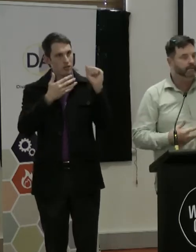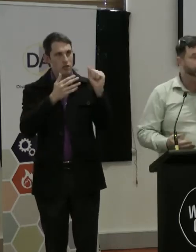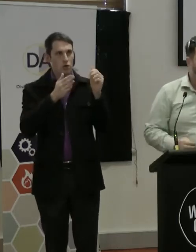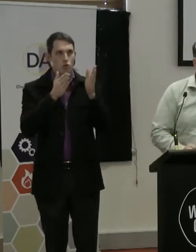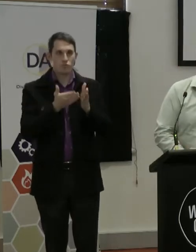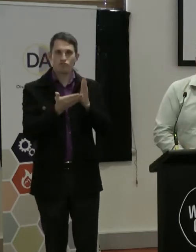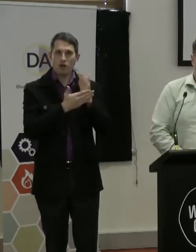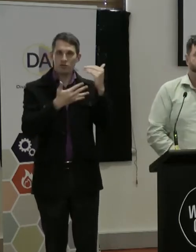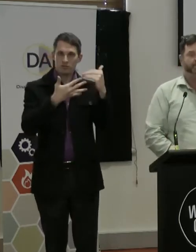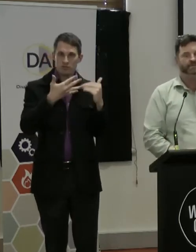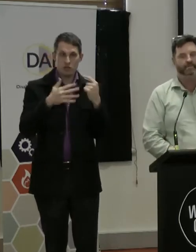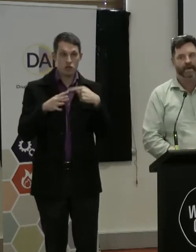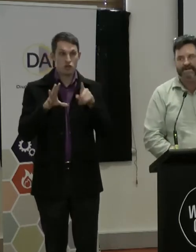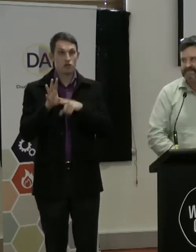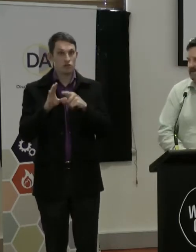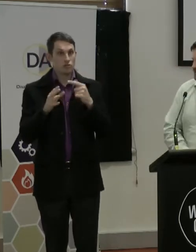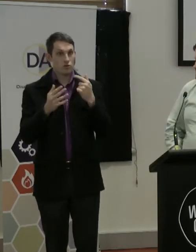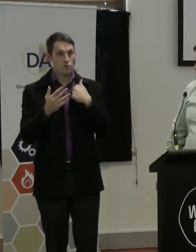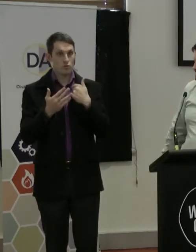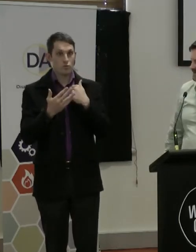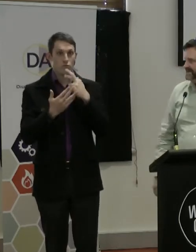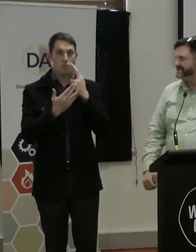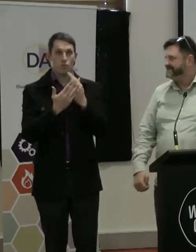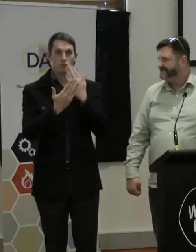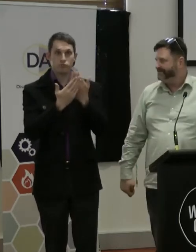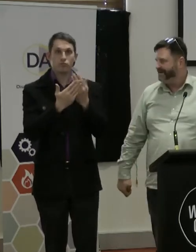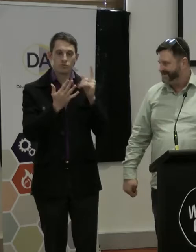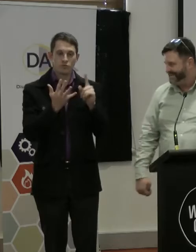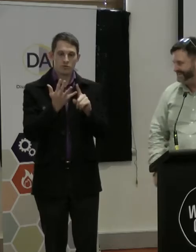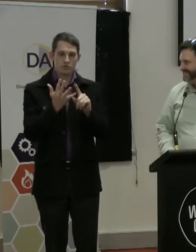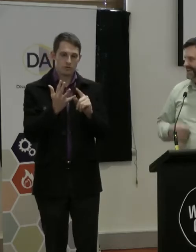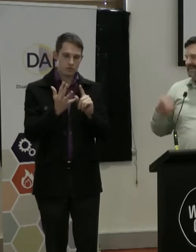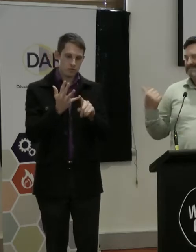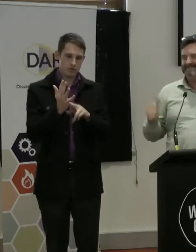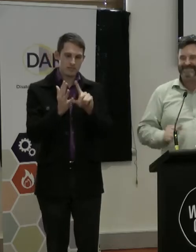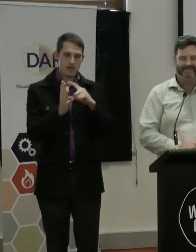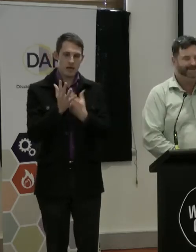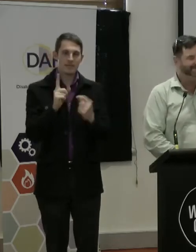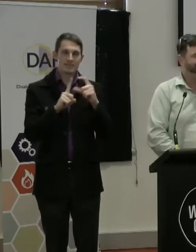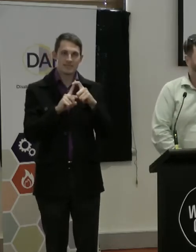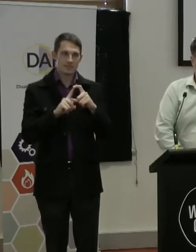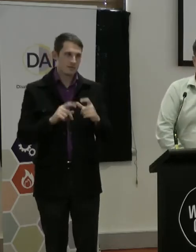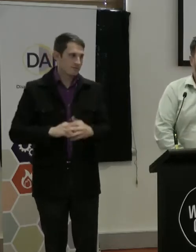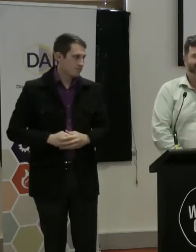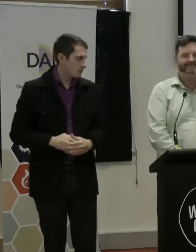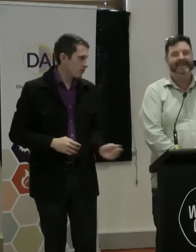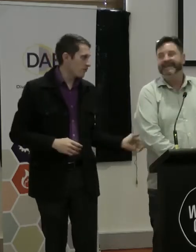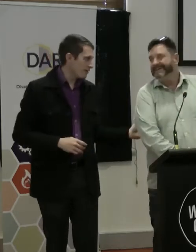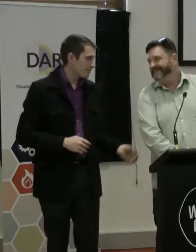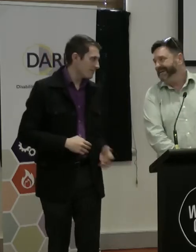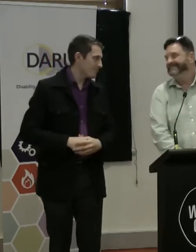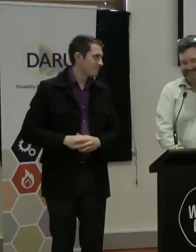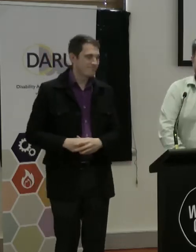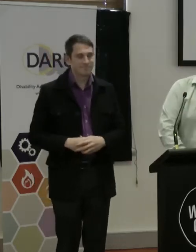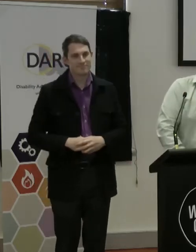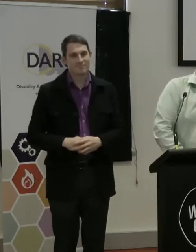we reported under the Convention on the Rights of People with Disabilities, and I'll slow right down because I've just remembered you're sitting beside me.